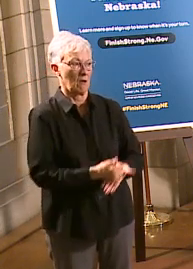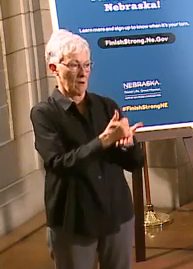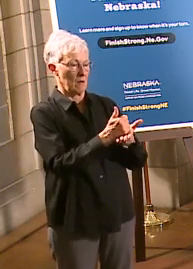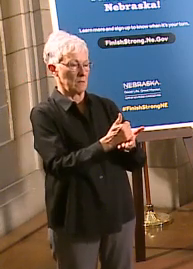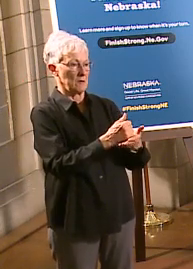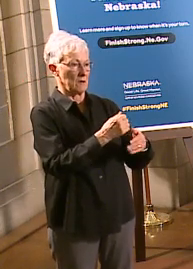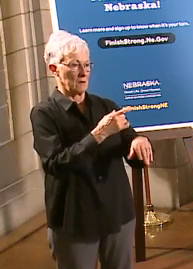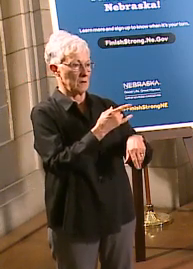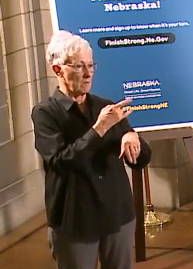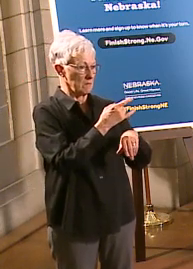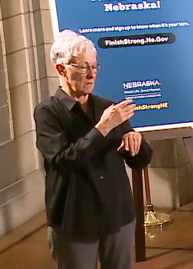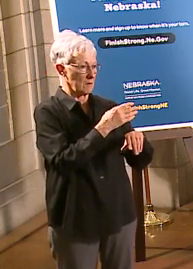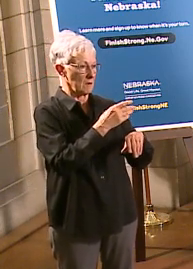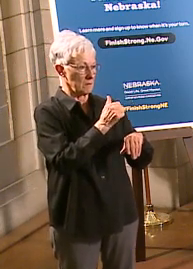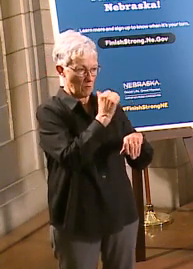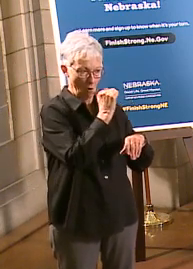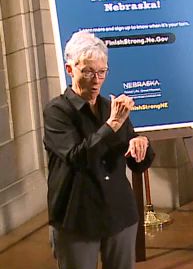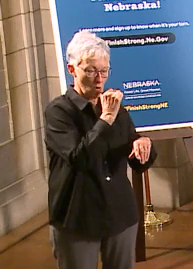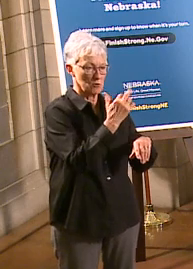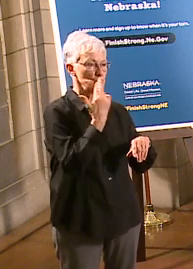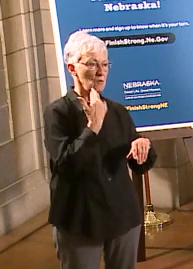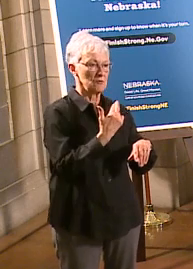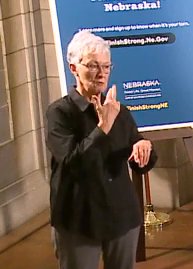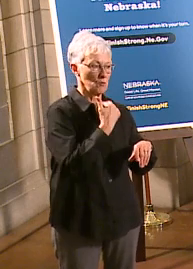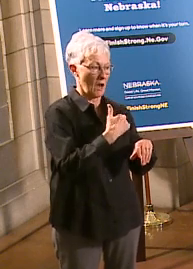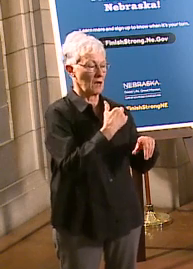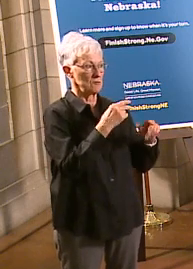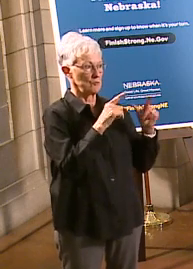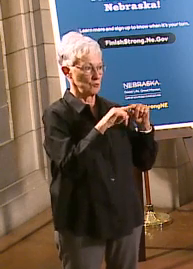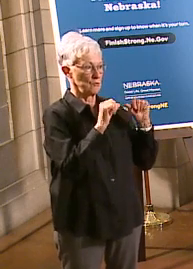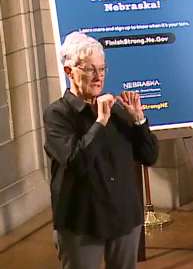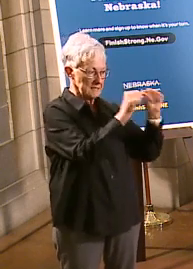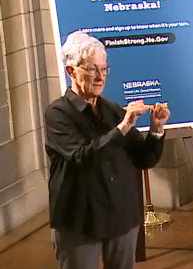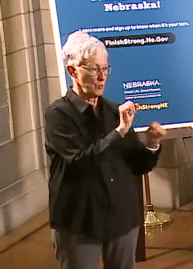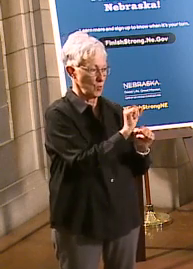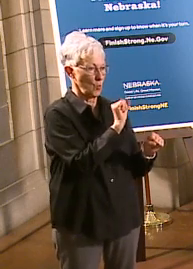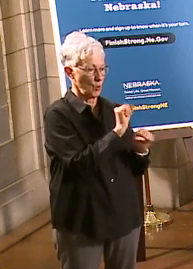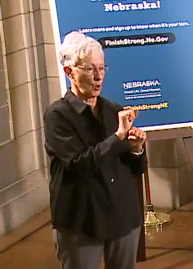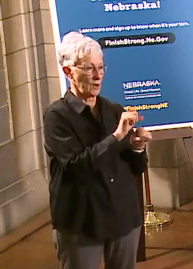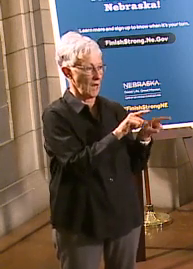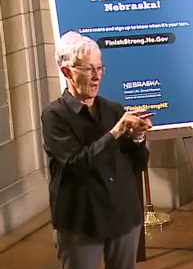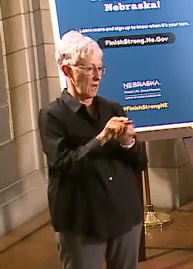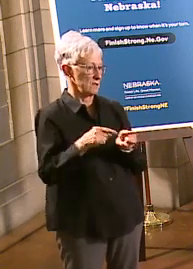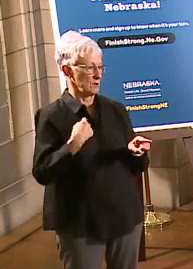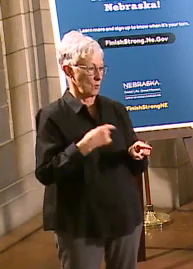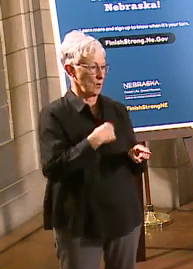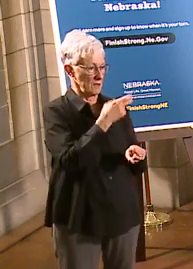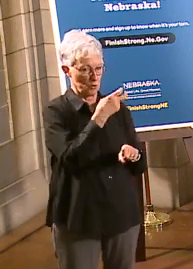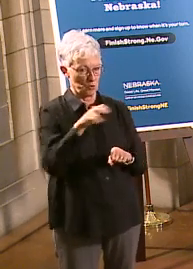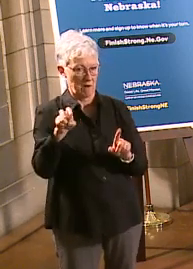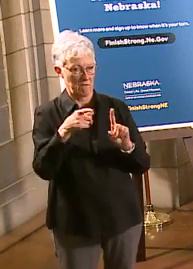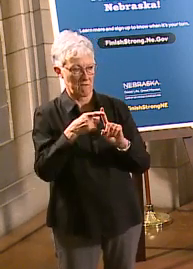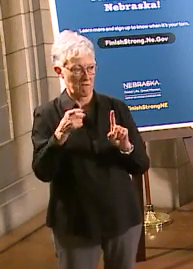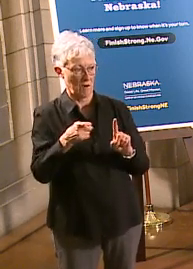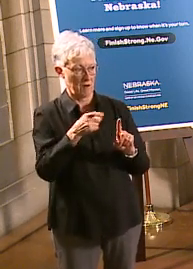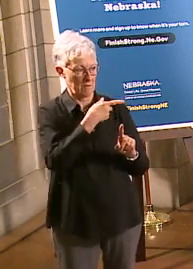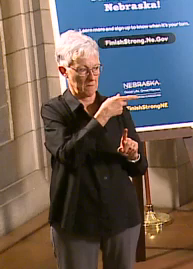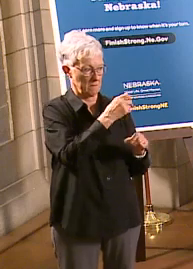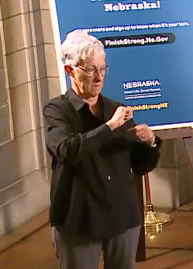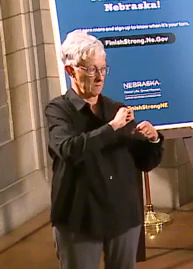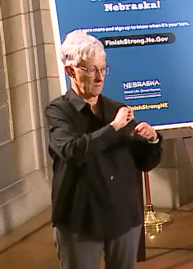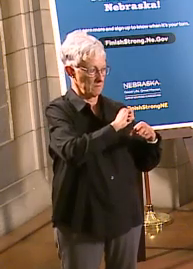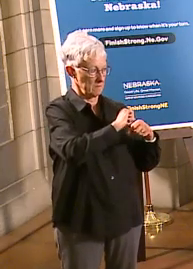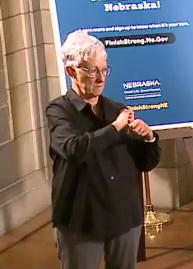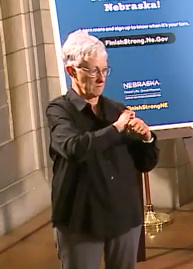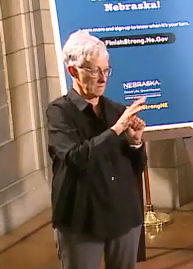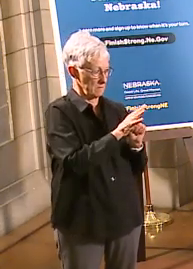be able to continue to be successful as we go from this transition of the pandemic to the post-pandemic times. Then